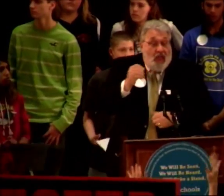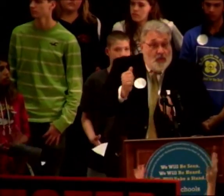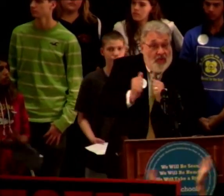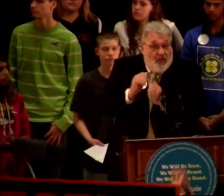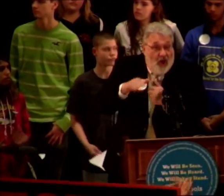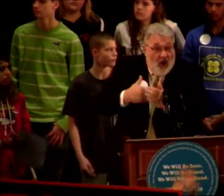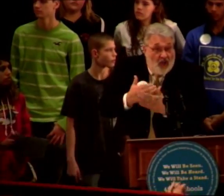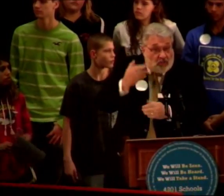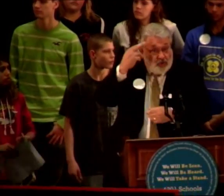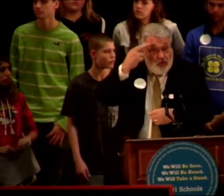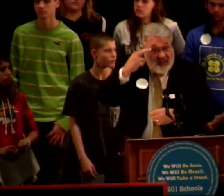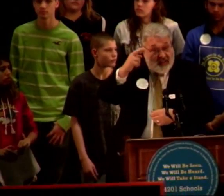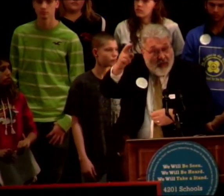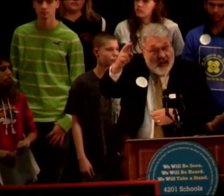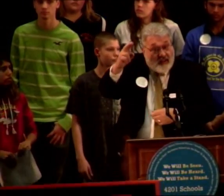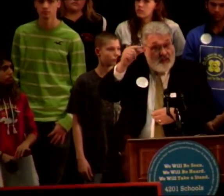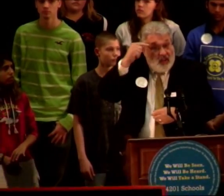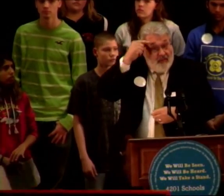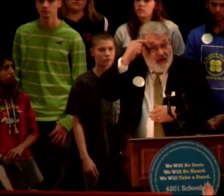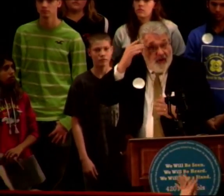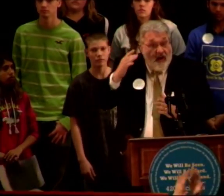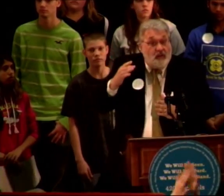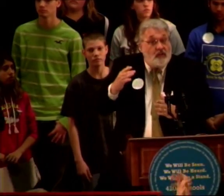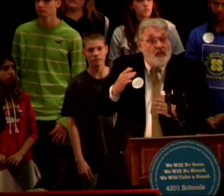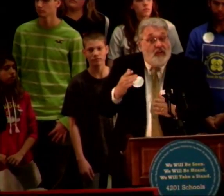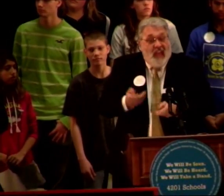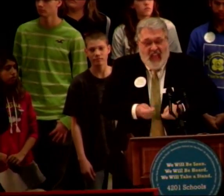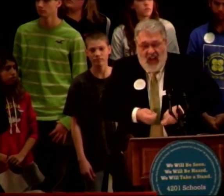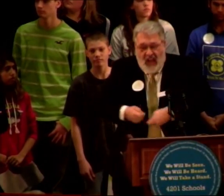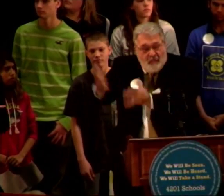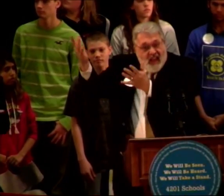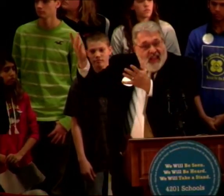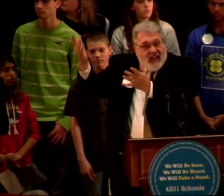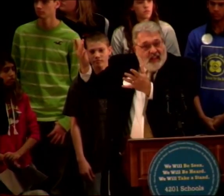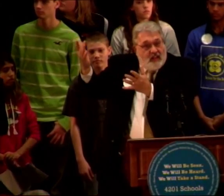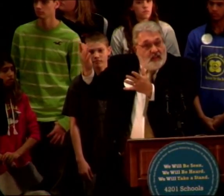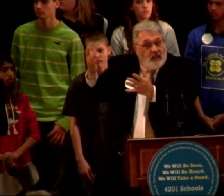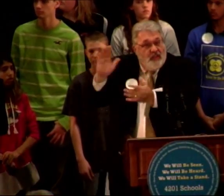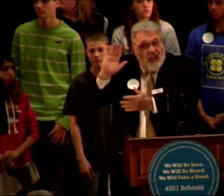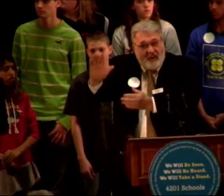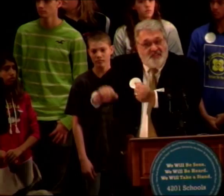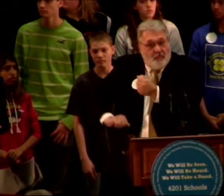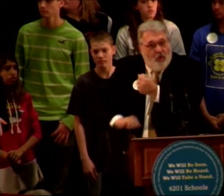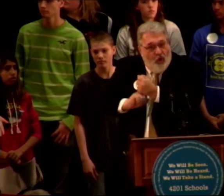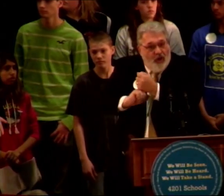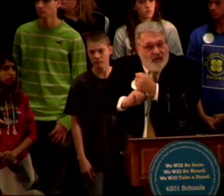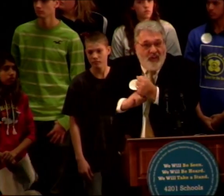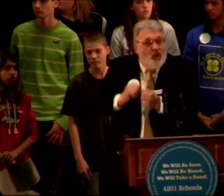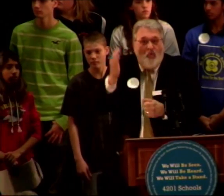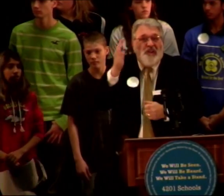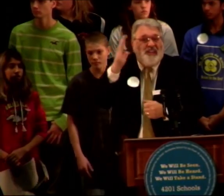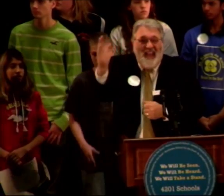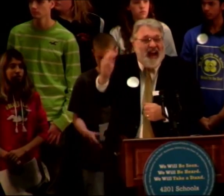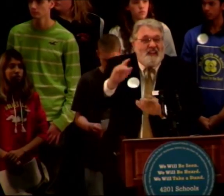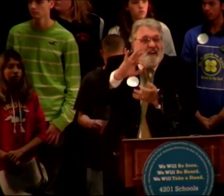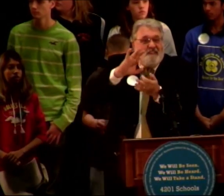And with all due respect, Governor, eliminating their support will not